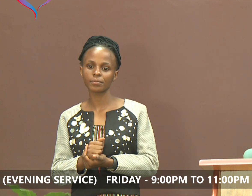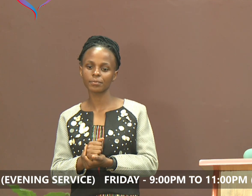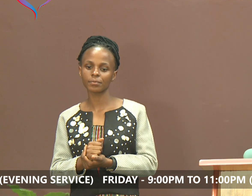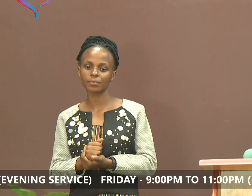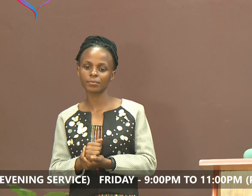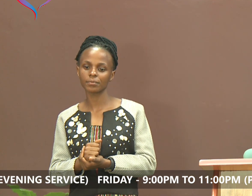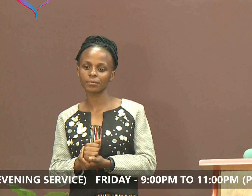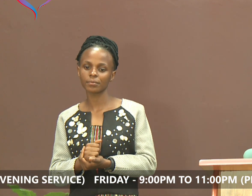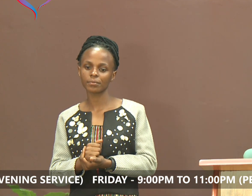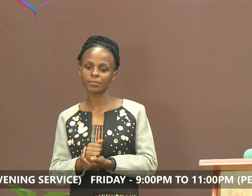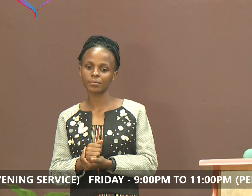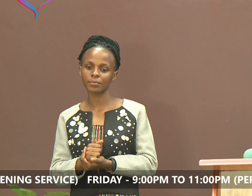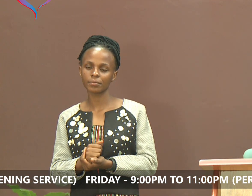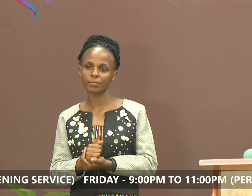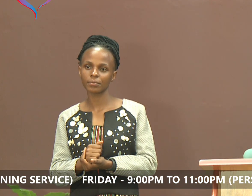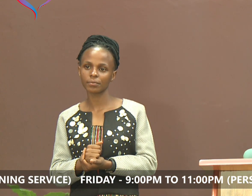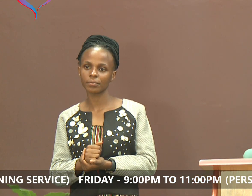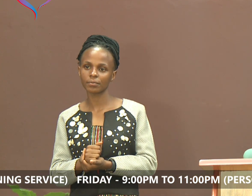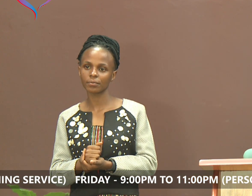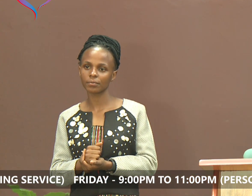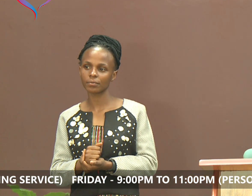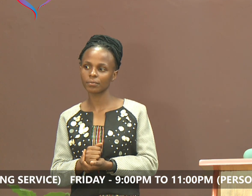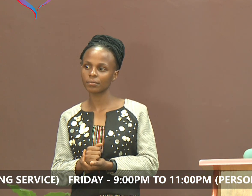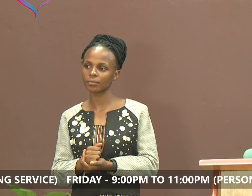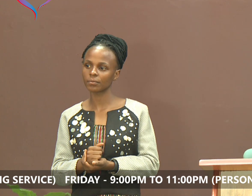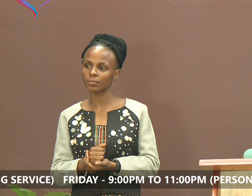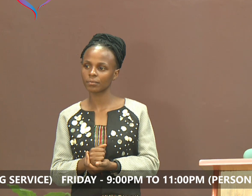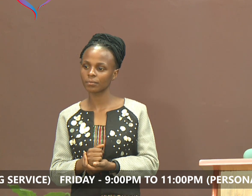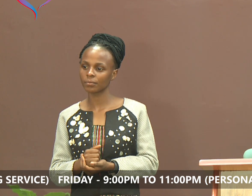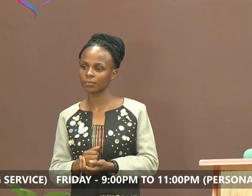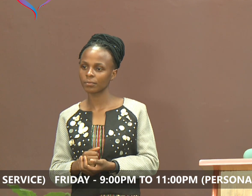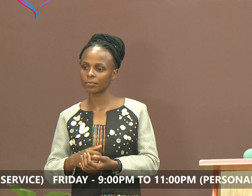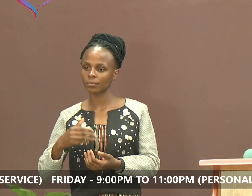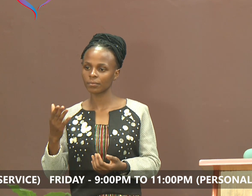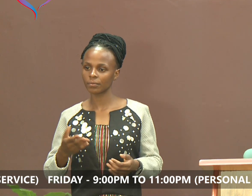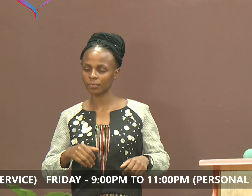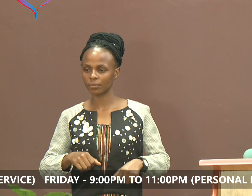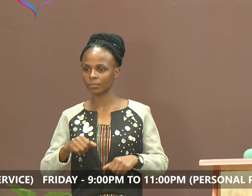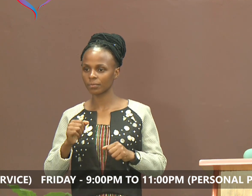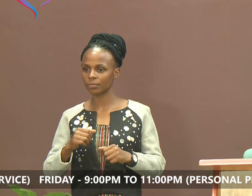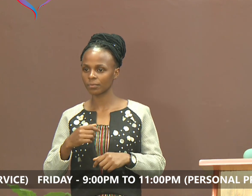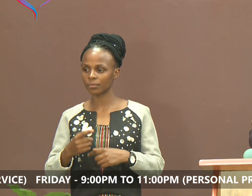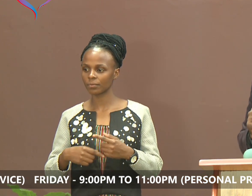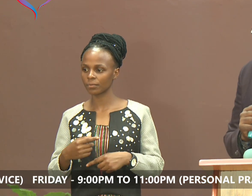my chairman to come and take us on. Twanize chairman wa fair, abirenga jatongereyo.